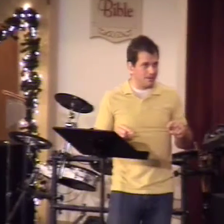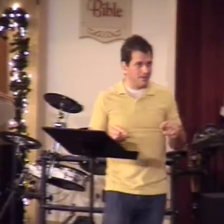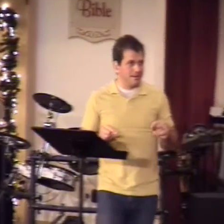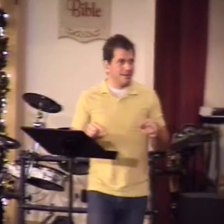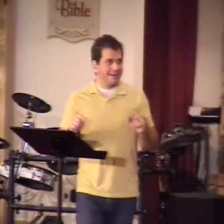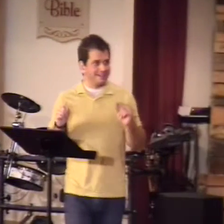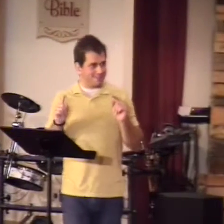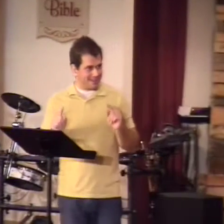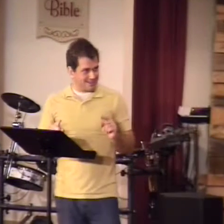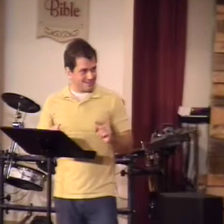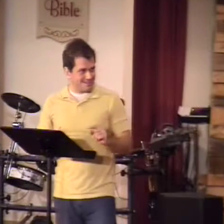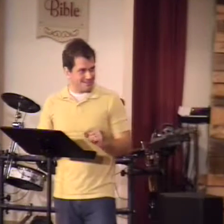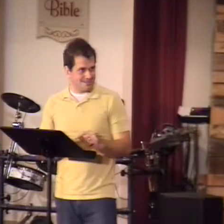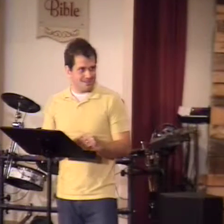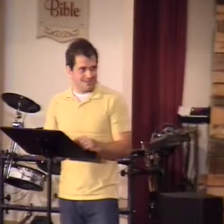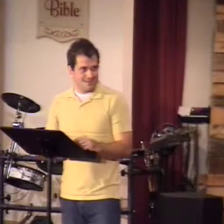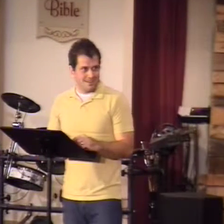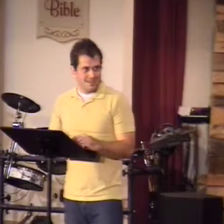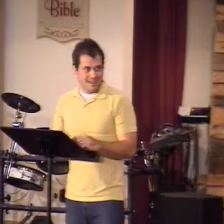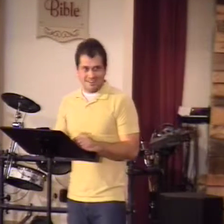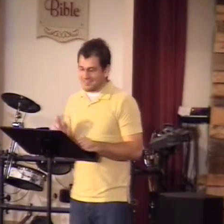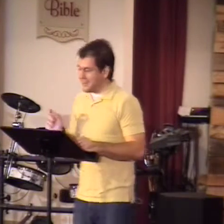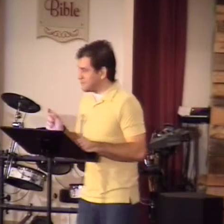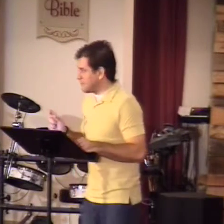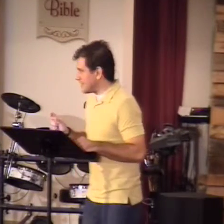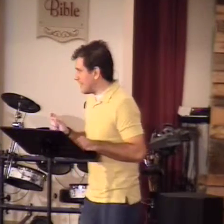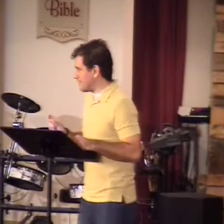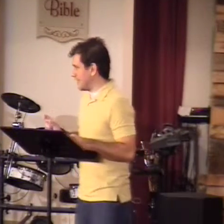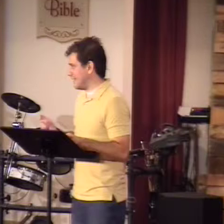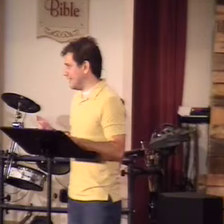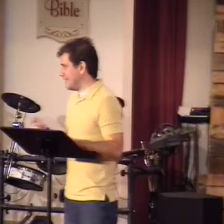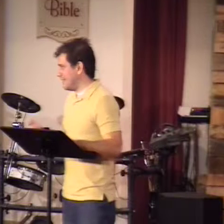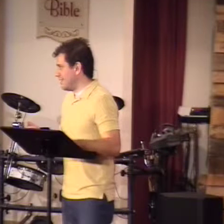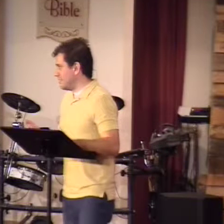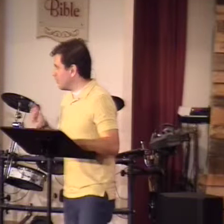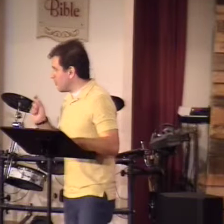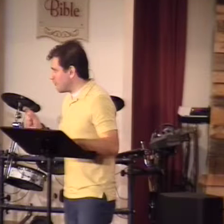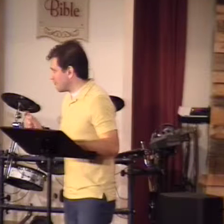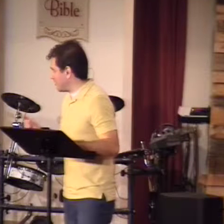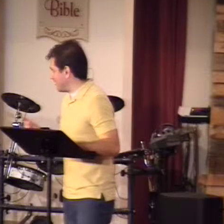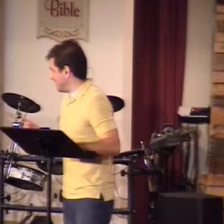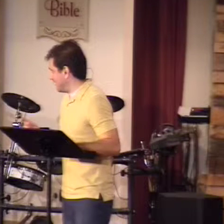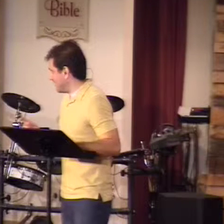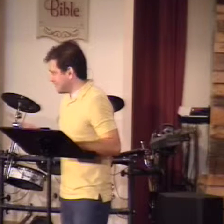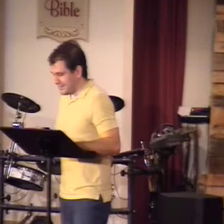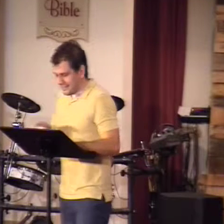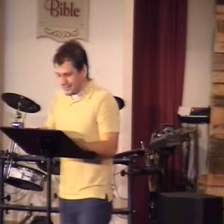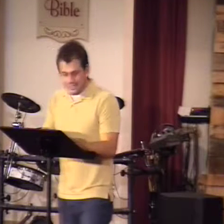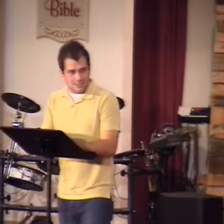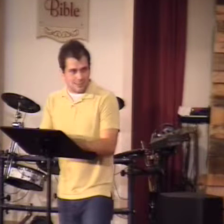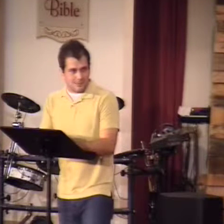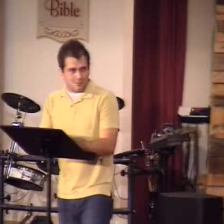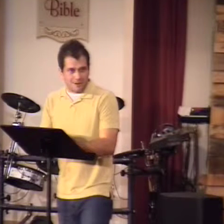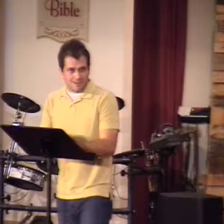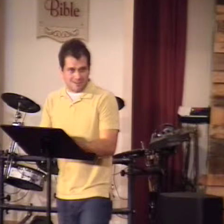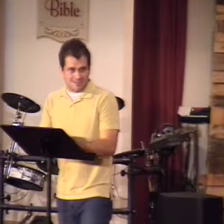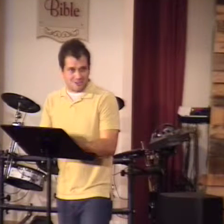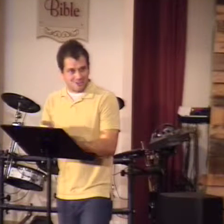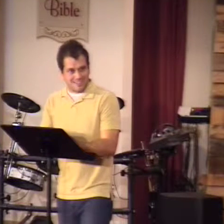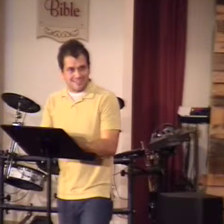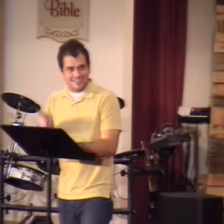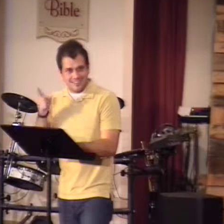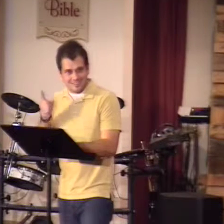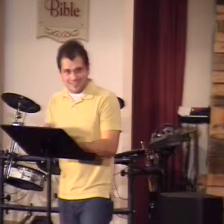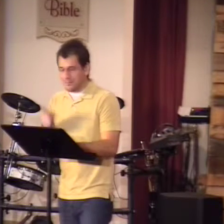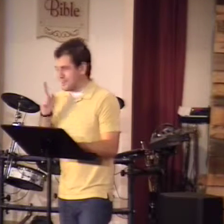stop and give thanks. It doesn't have to be complicated. Don't overthink it. Each of these phrases, it